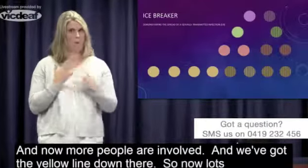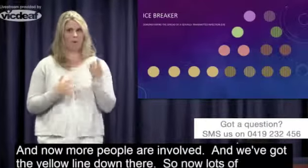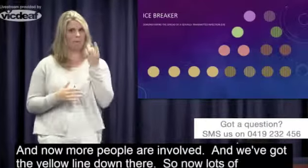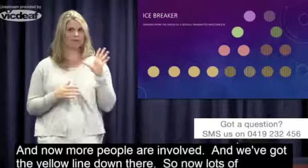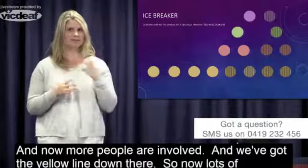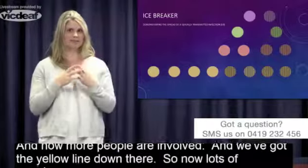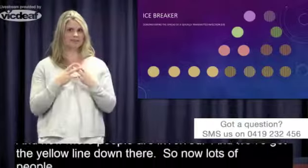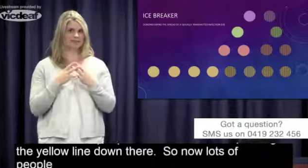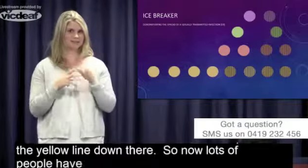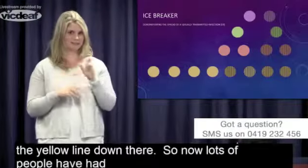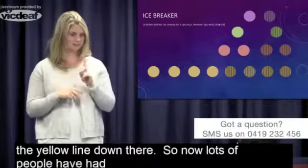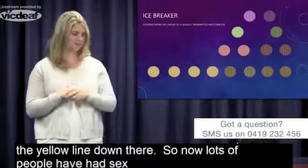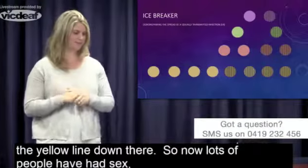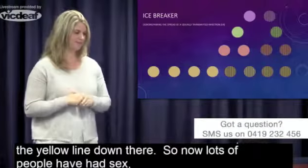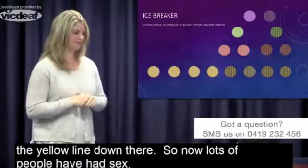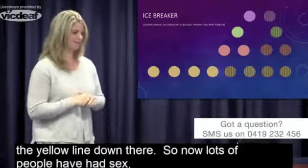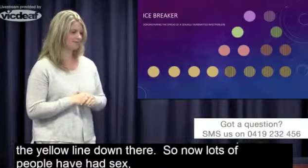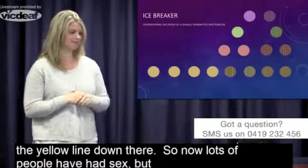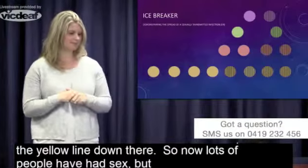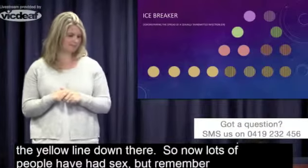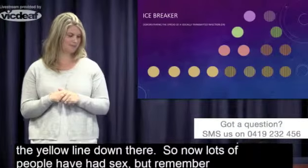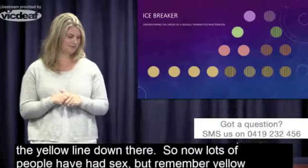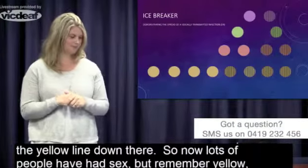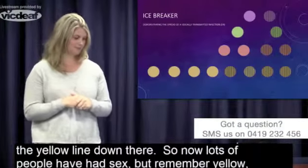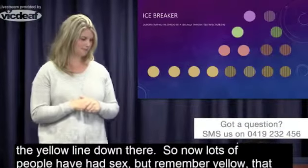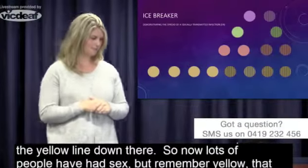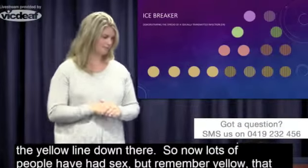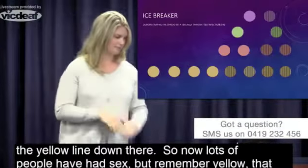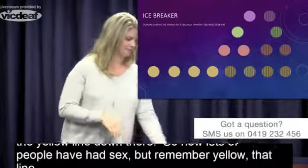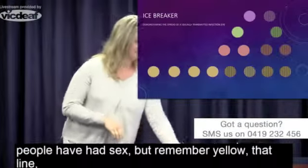remember, yellow, that line, means that people have only had sex once.